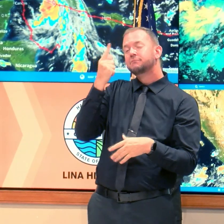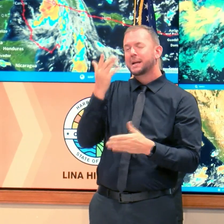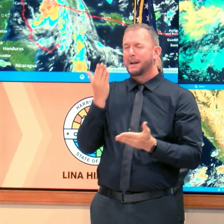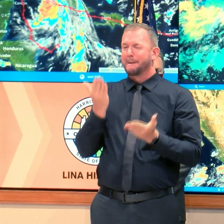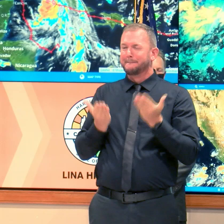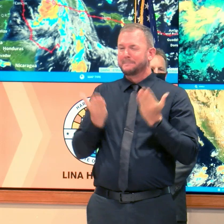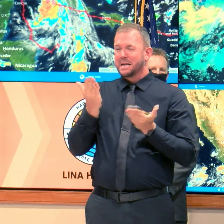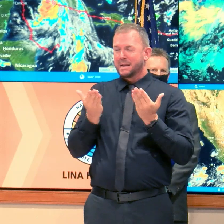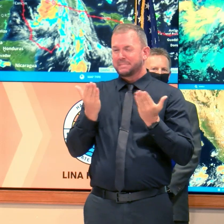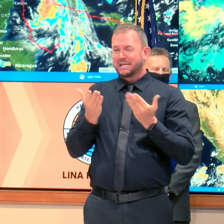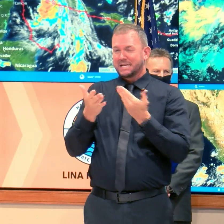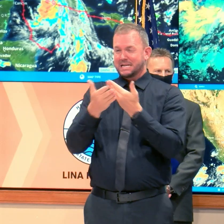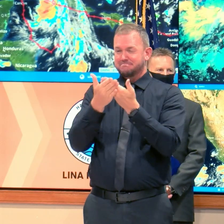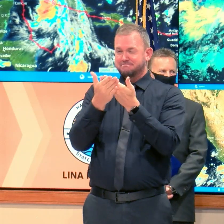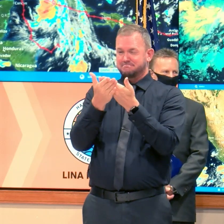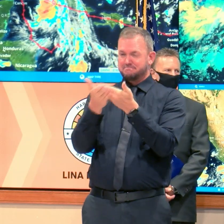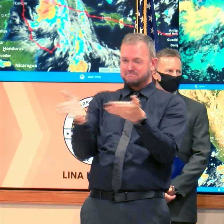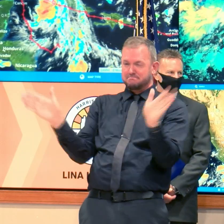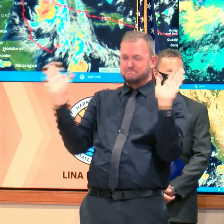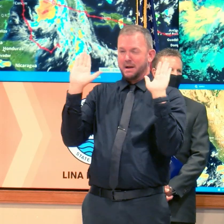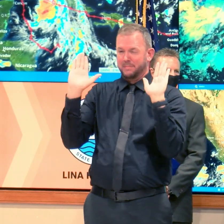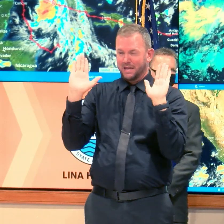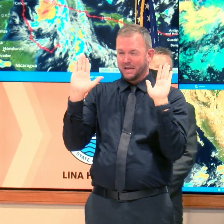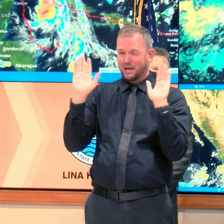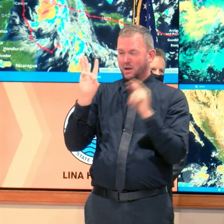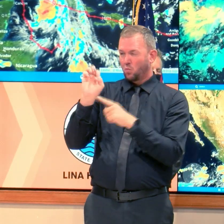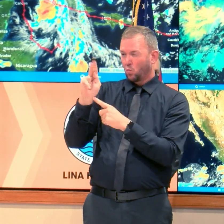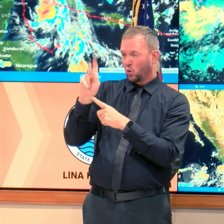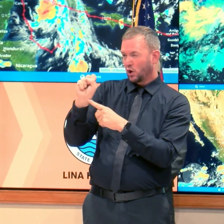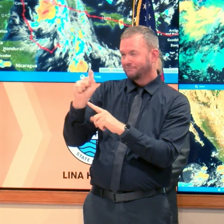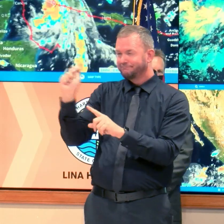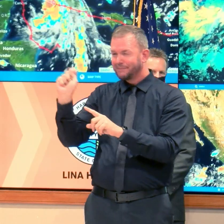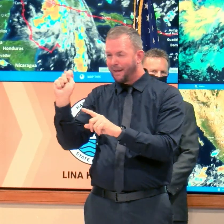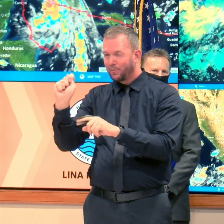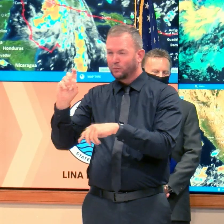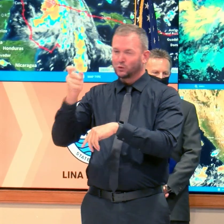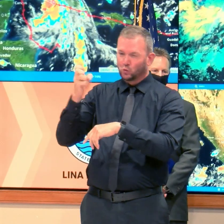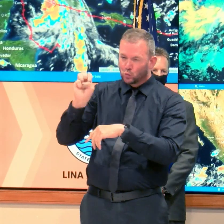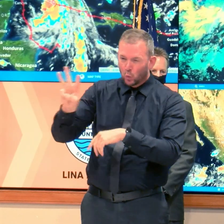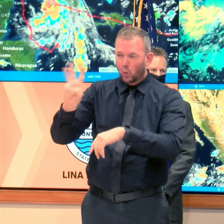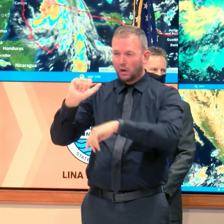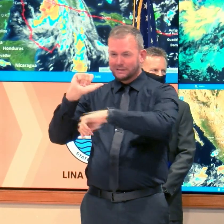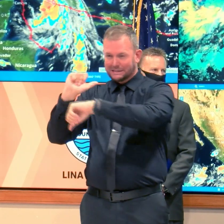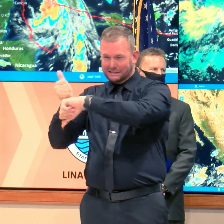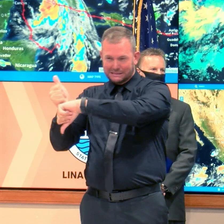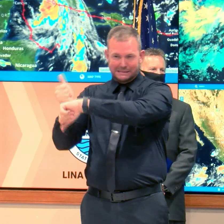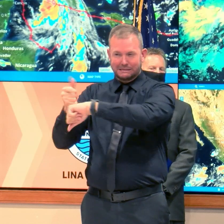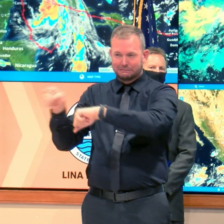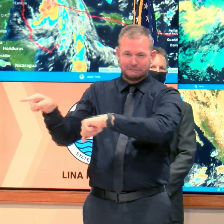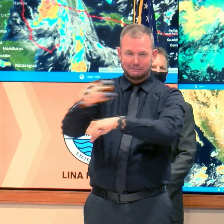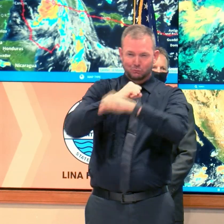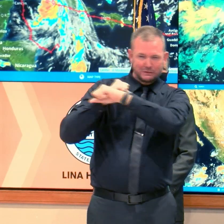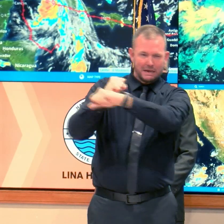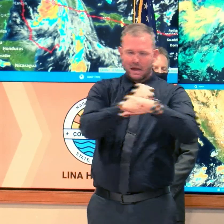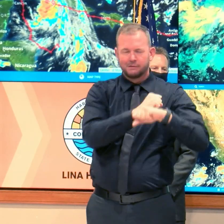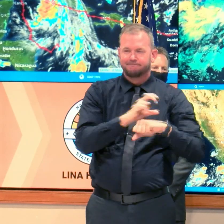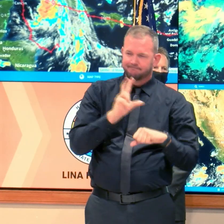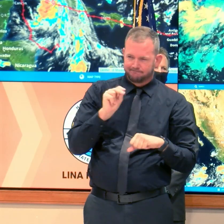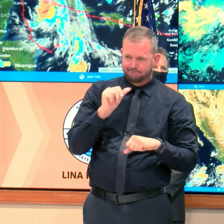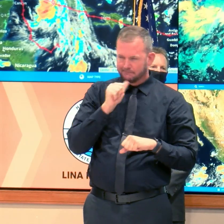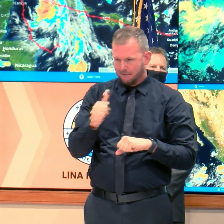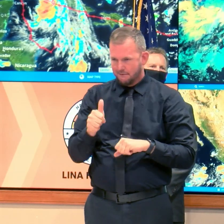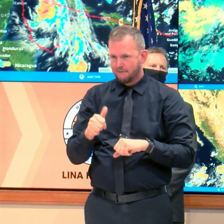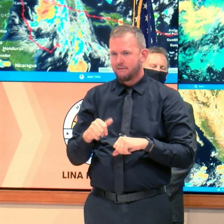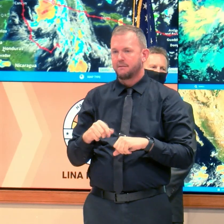to underscore that because we don't want things to turn into a missile, so to speak. And so you may not see the barricades